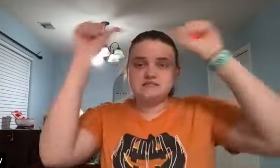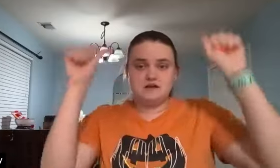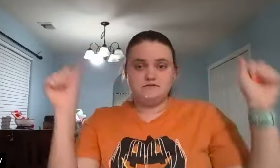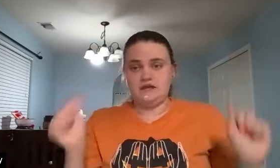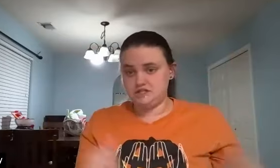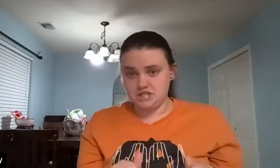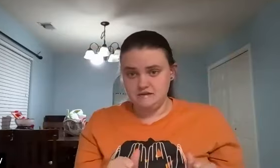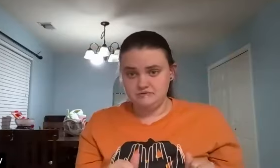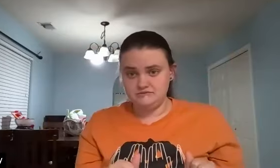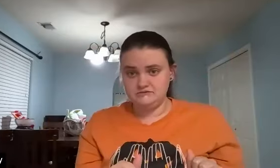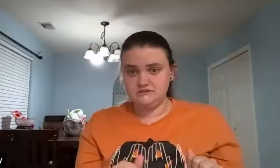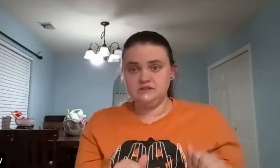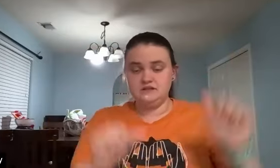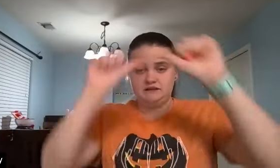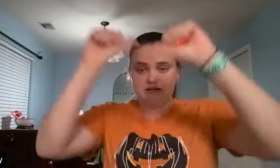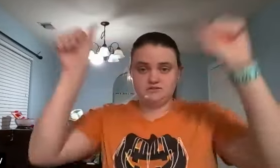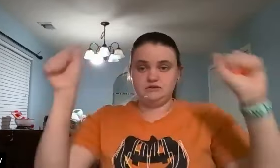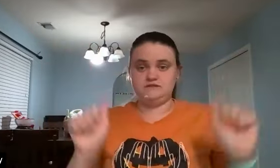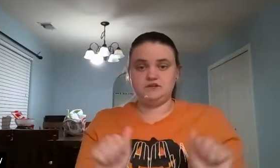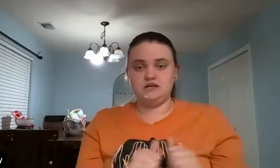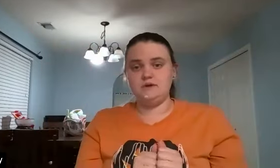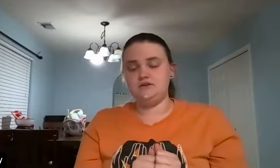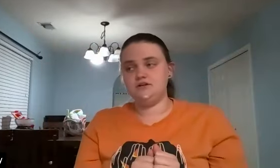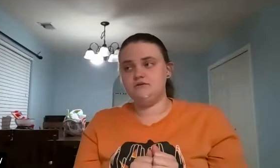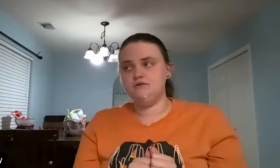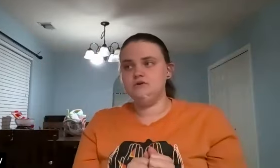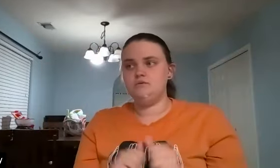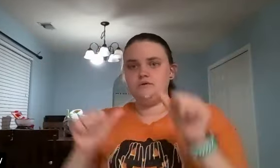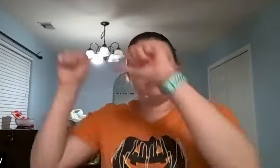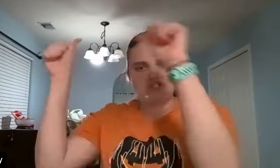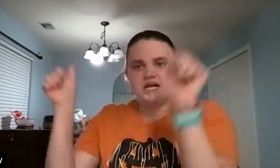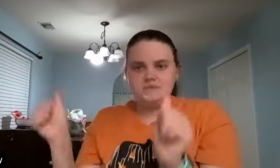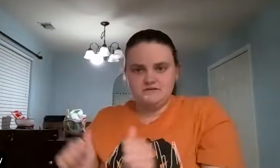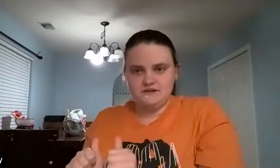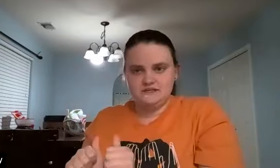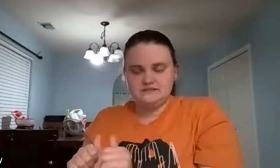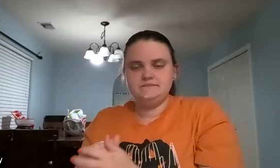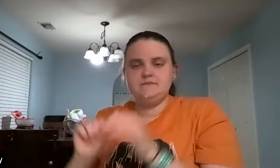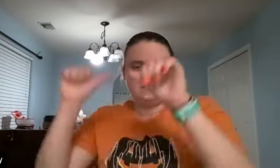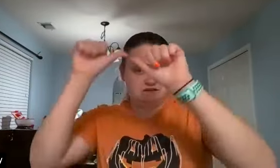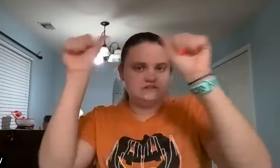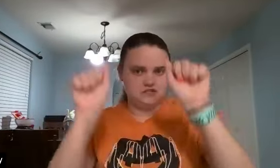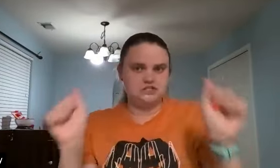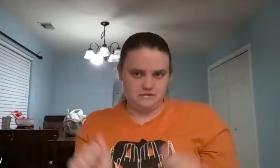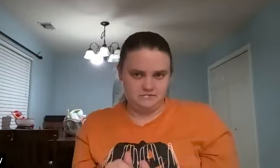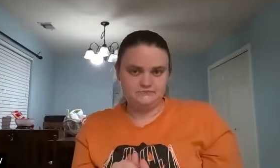sign for like shape, like an actual, like if you're talking about, well, the shape of it in shape.